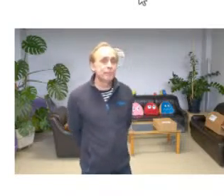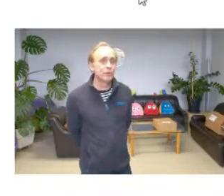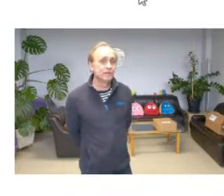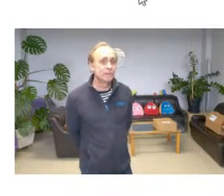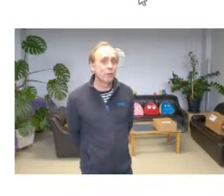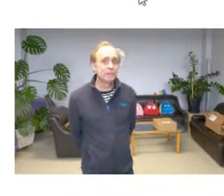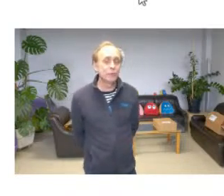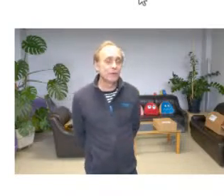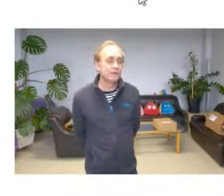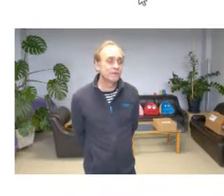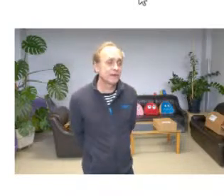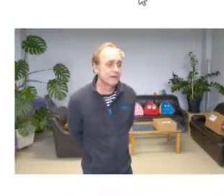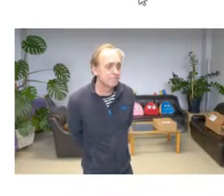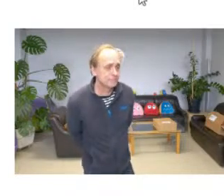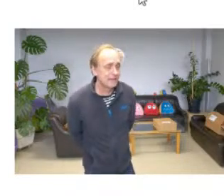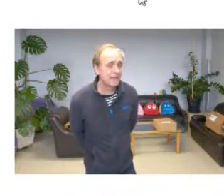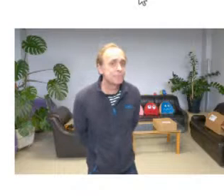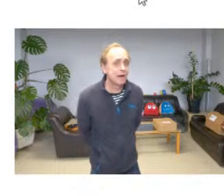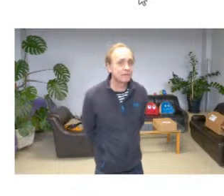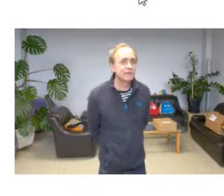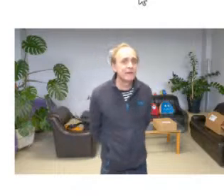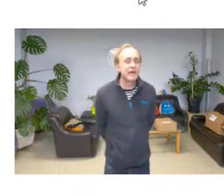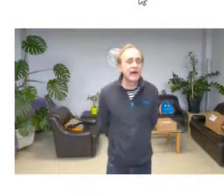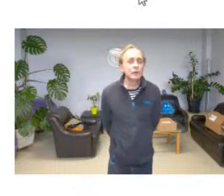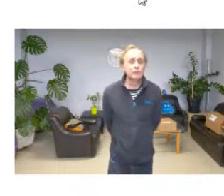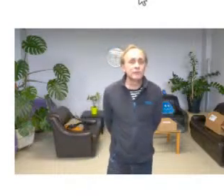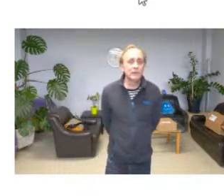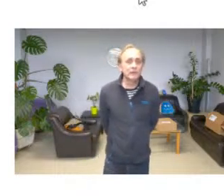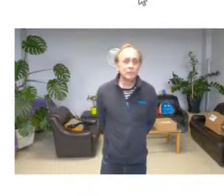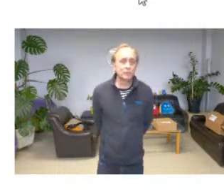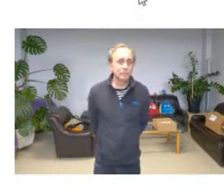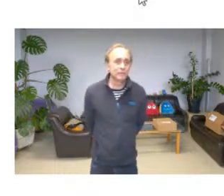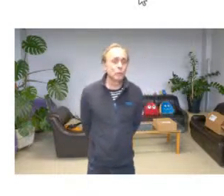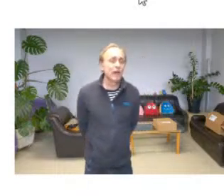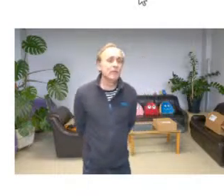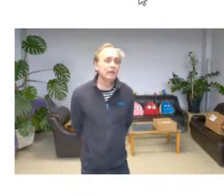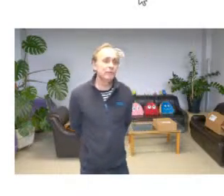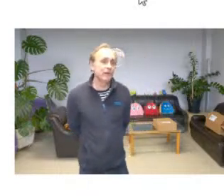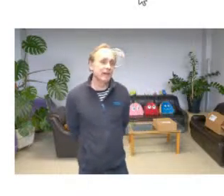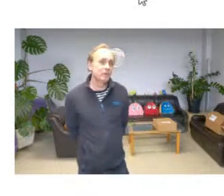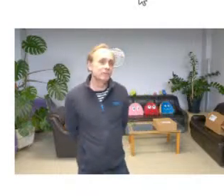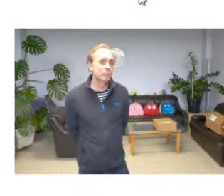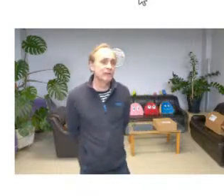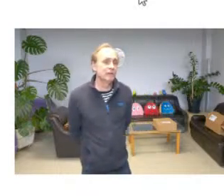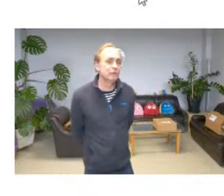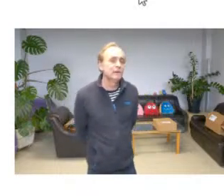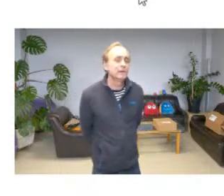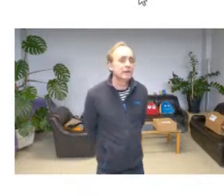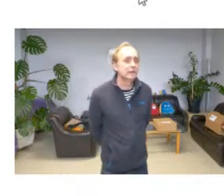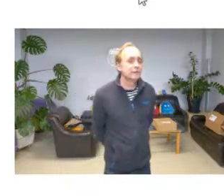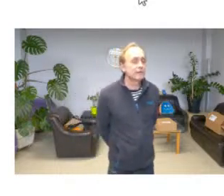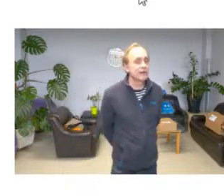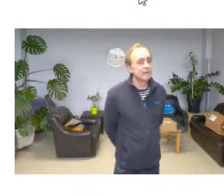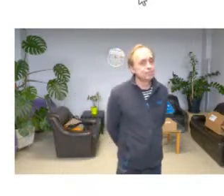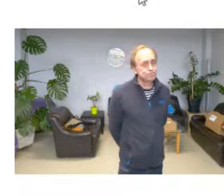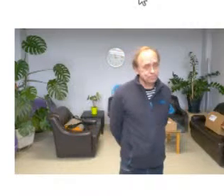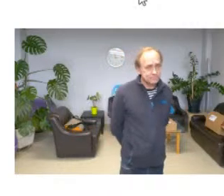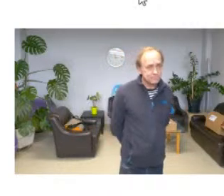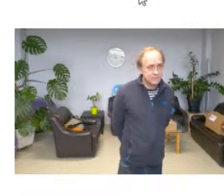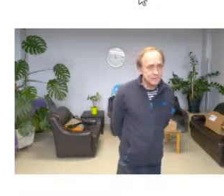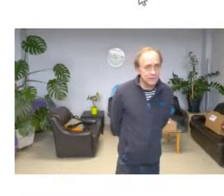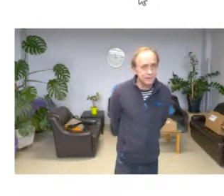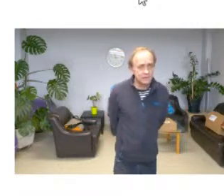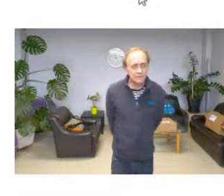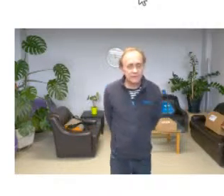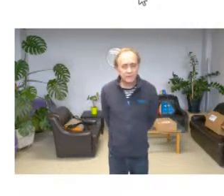the key points, the body points, the landmarks out of the video stream. So every frame of the video is